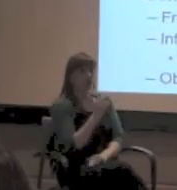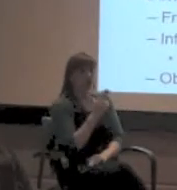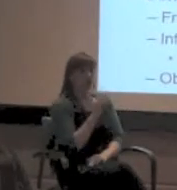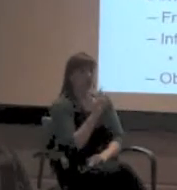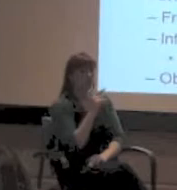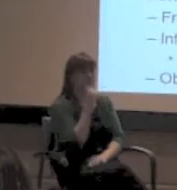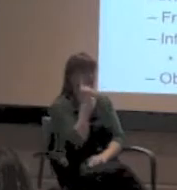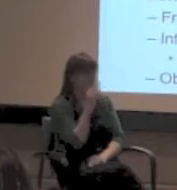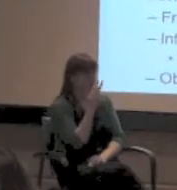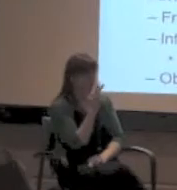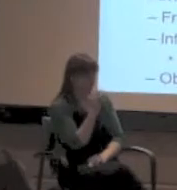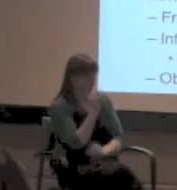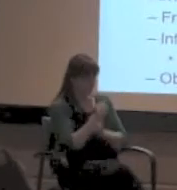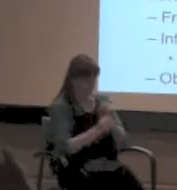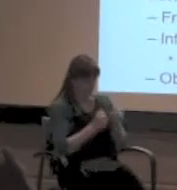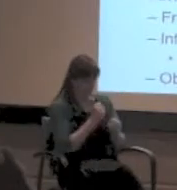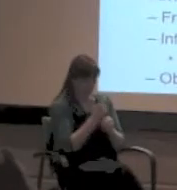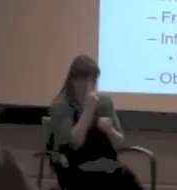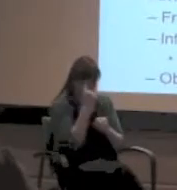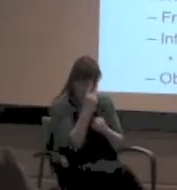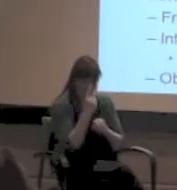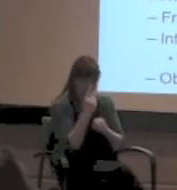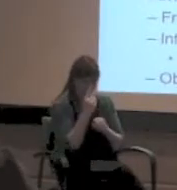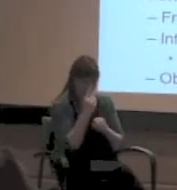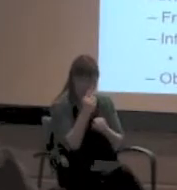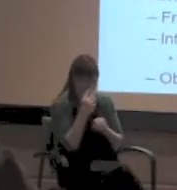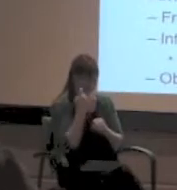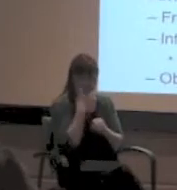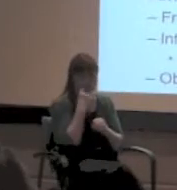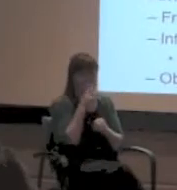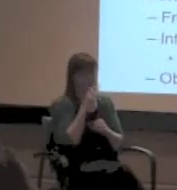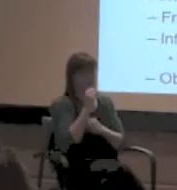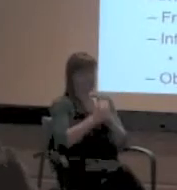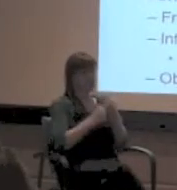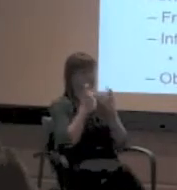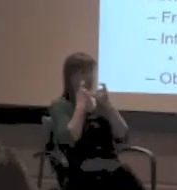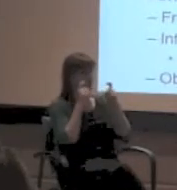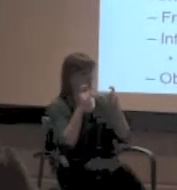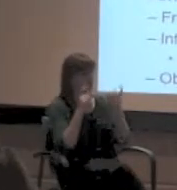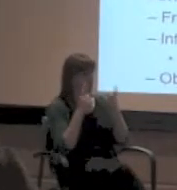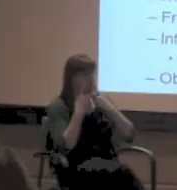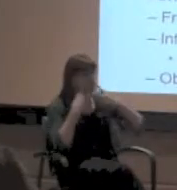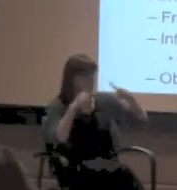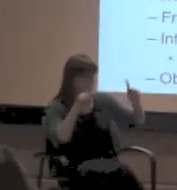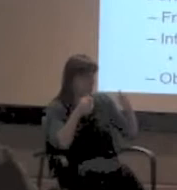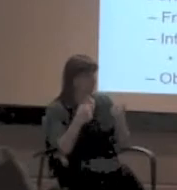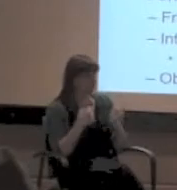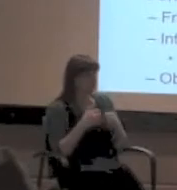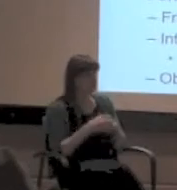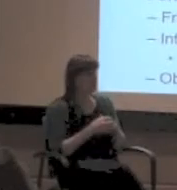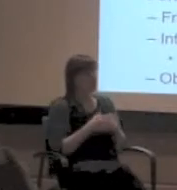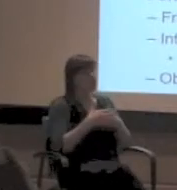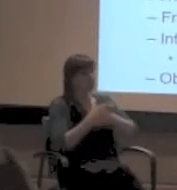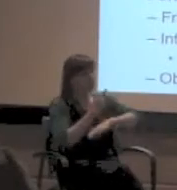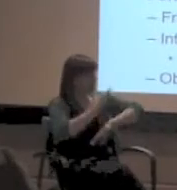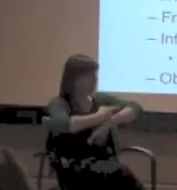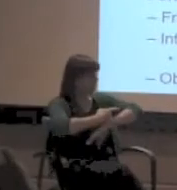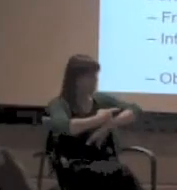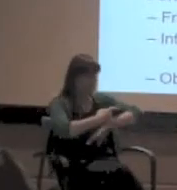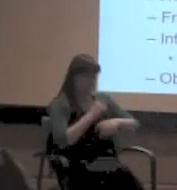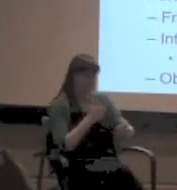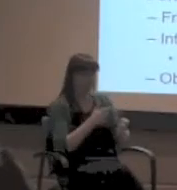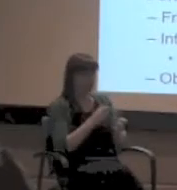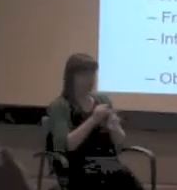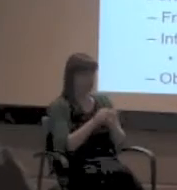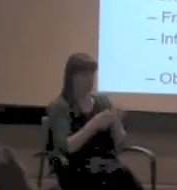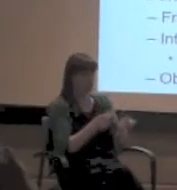the 50th year anniversary of the shunt. It's effective, it works. Usually go home the next day, it's kind of